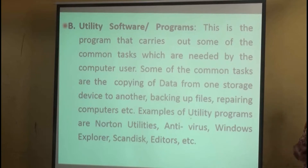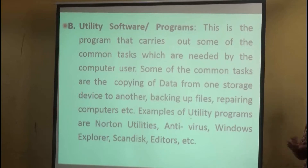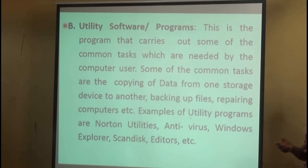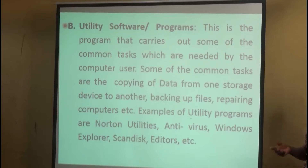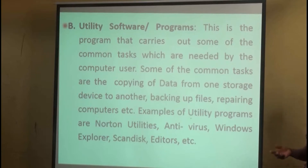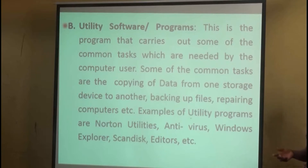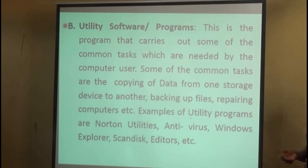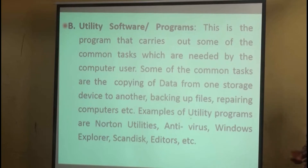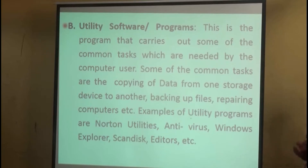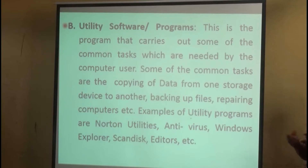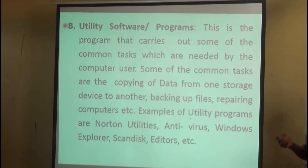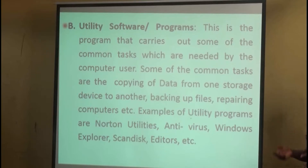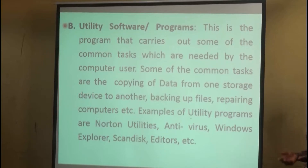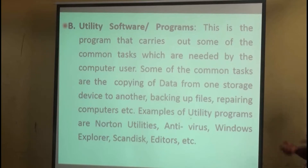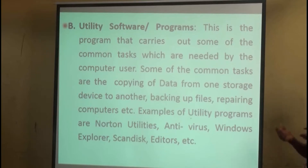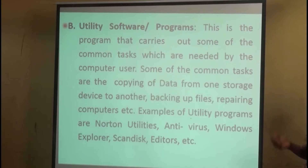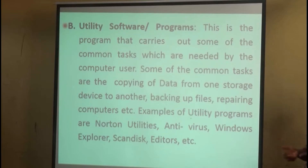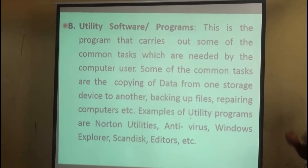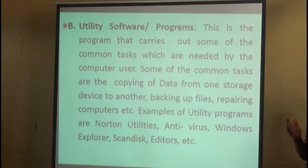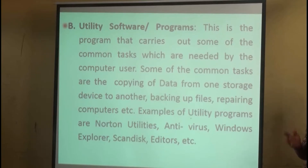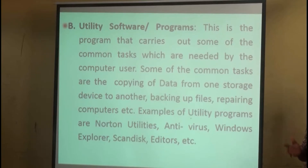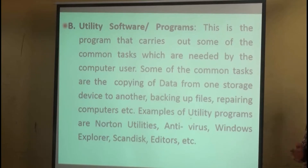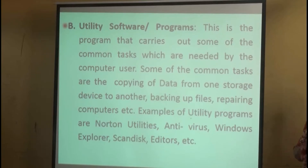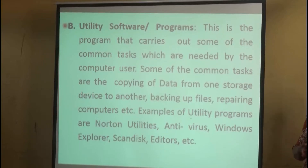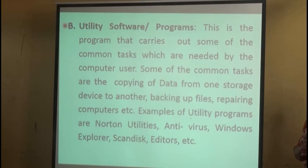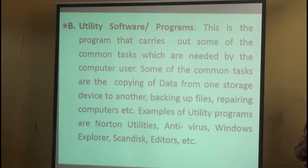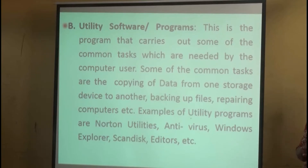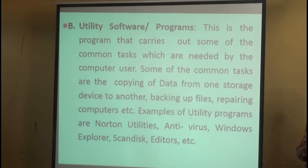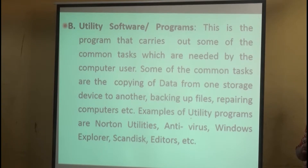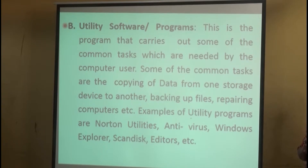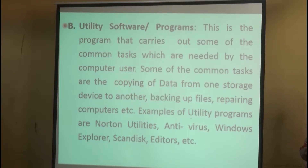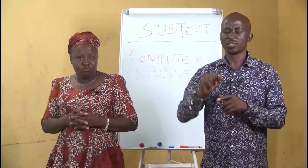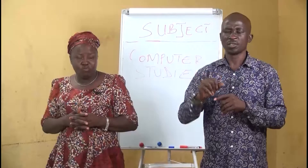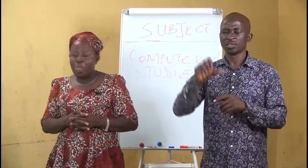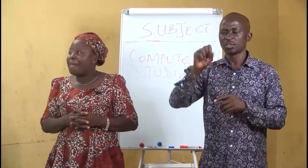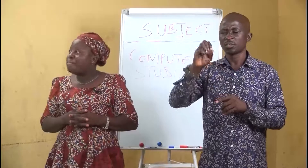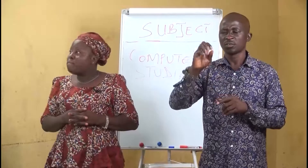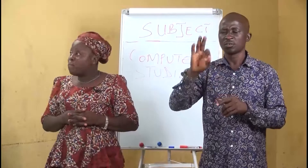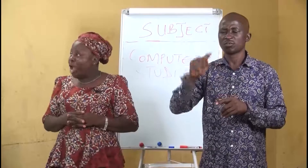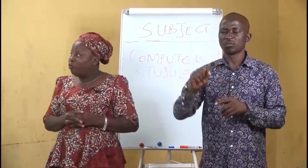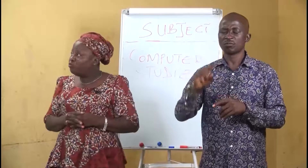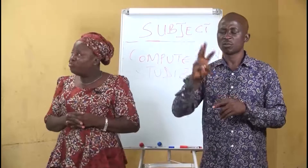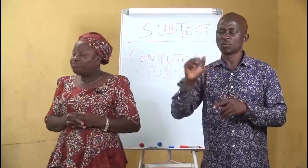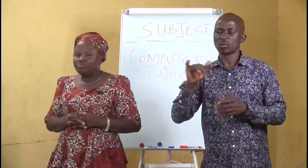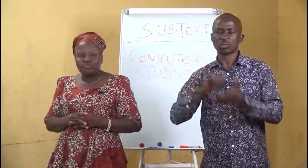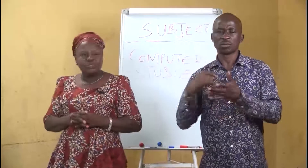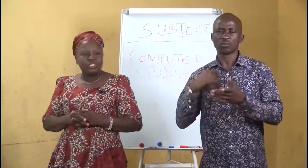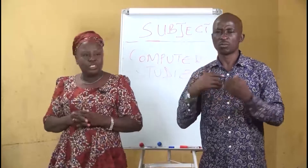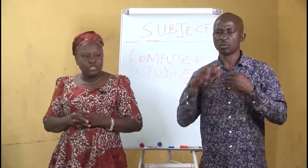and editors. They are the type of utility software that we have.